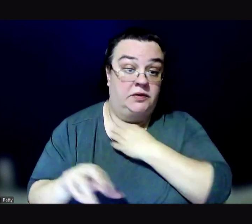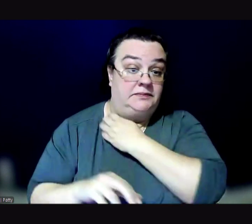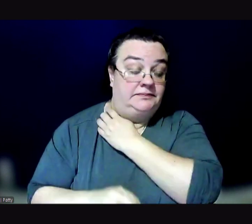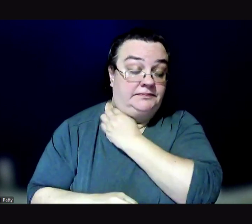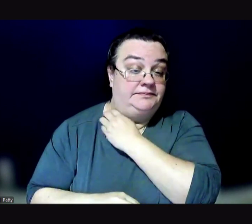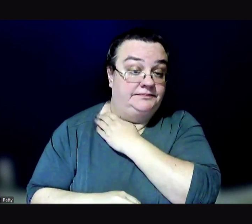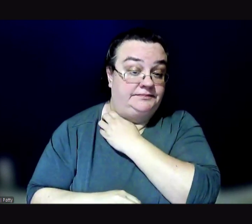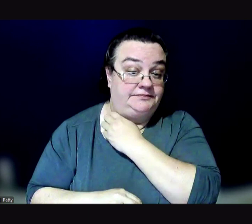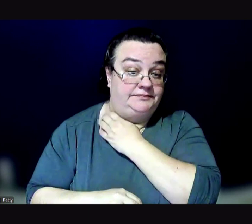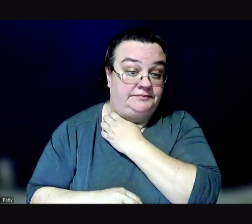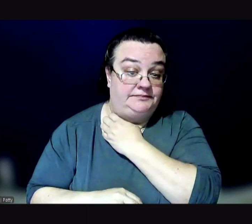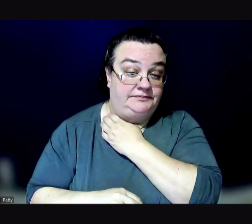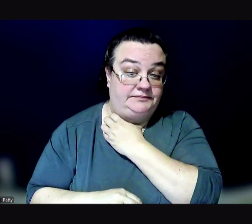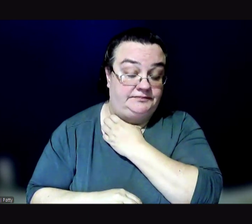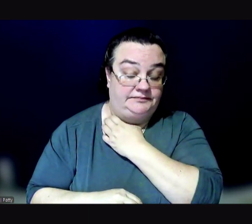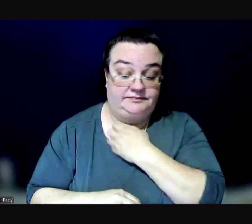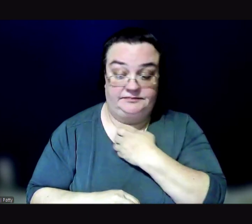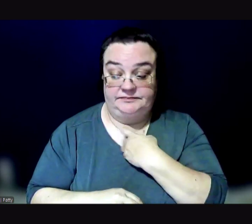This, I